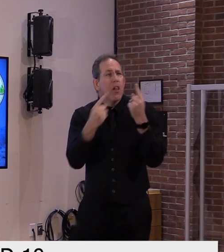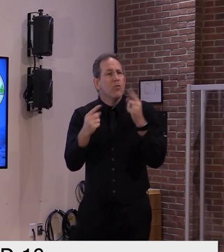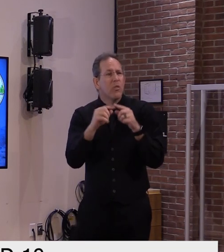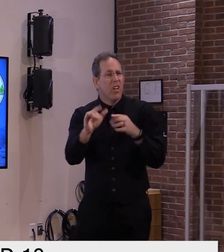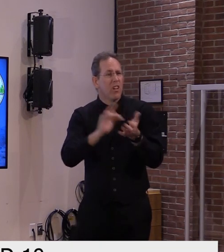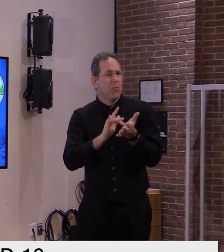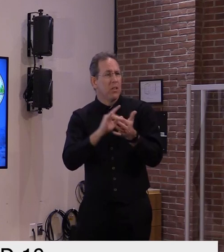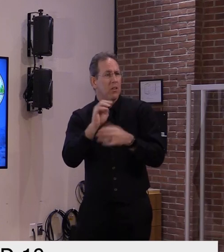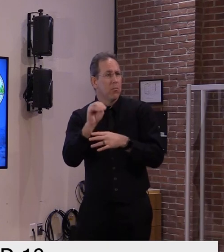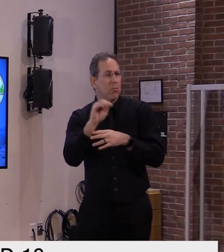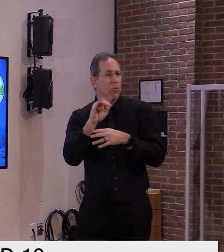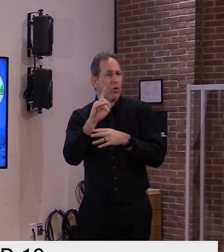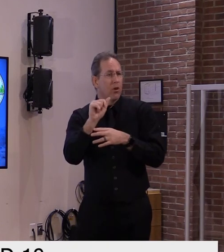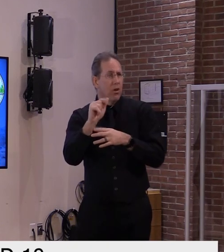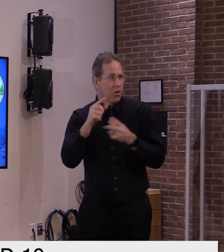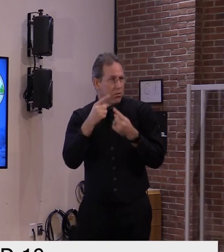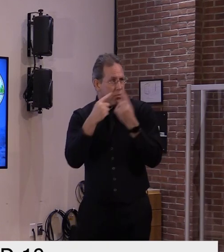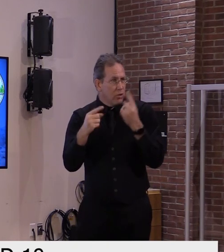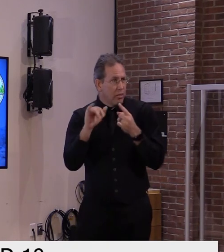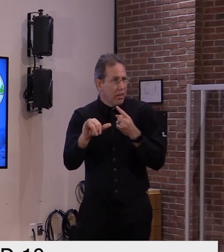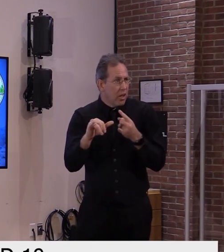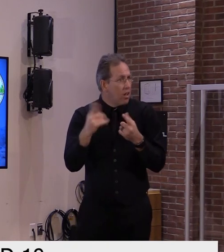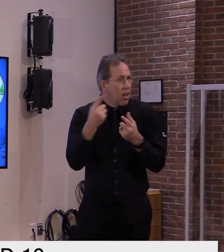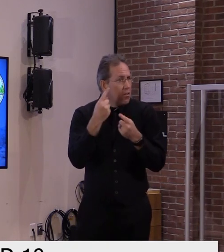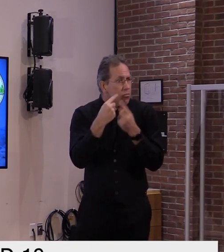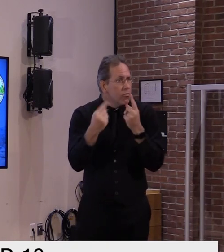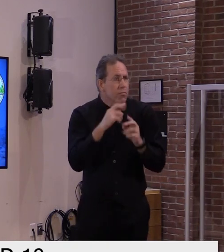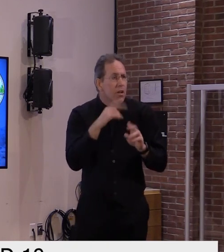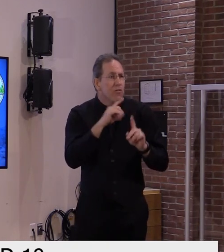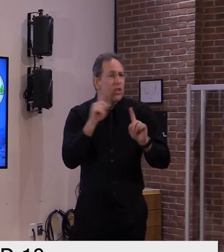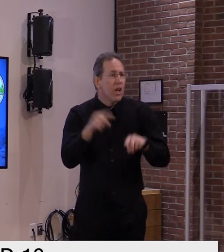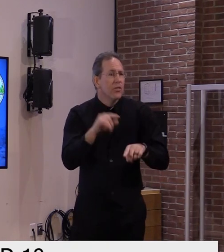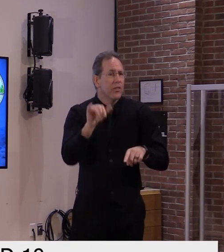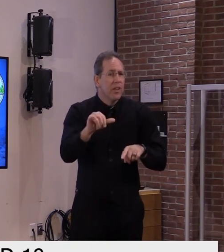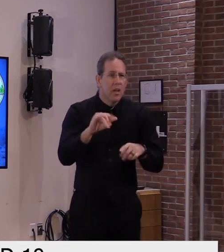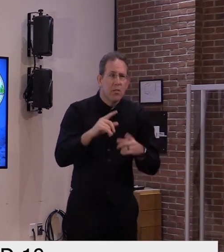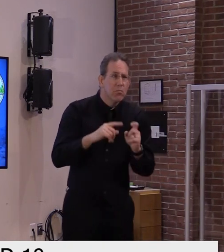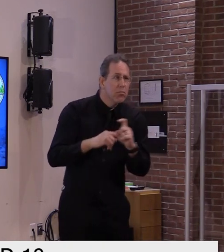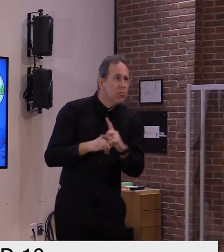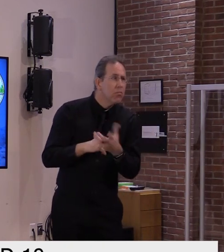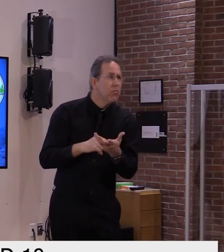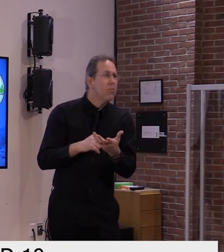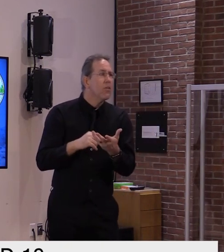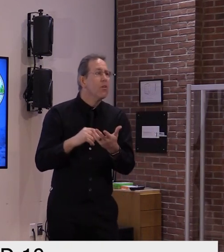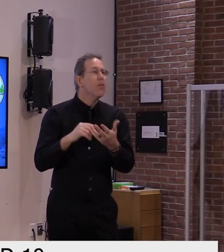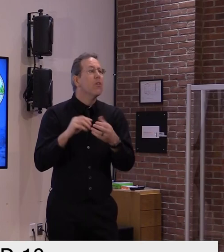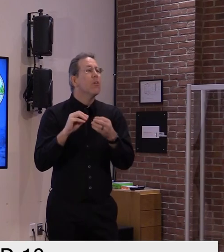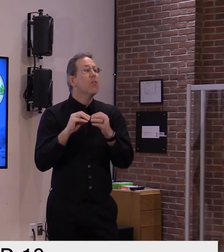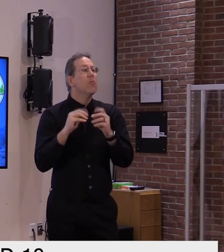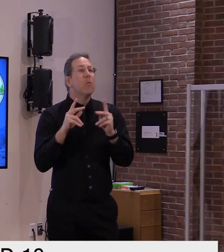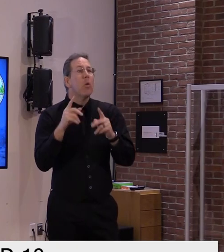and the higher number of people who get anaphylaxis or have anaphylactic shock